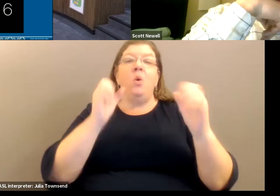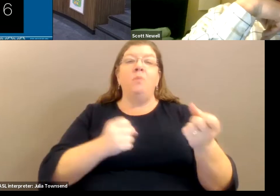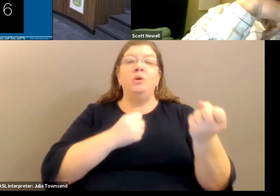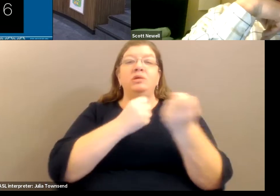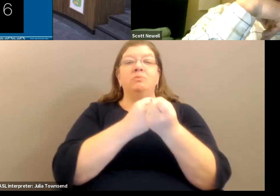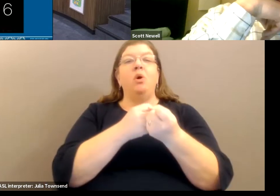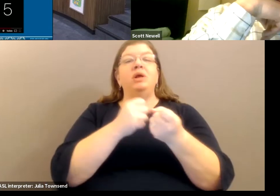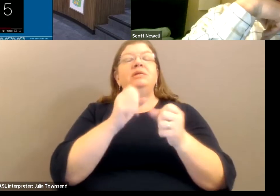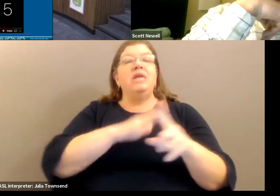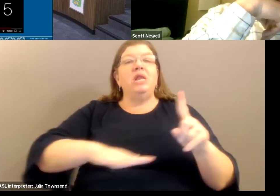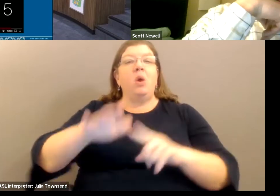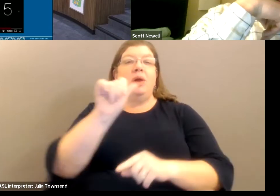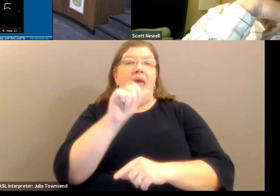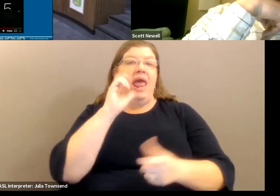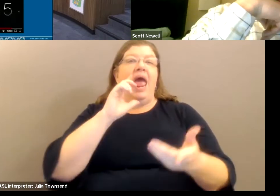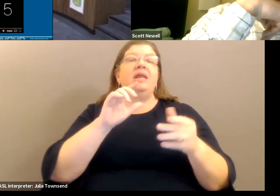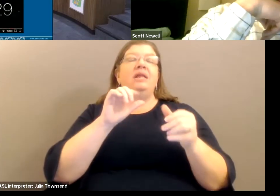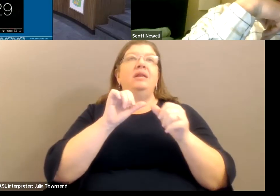outreach.